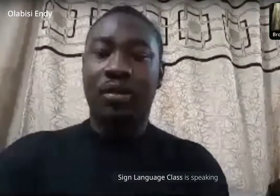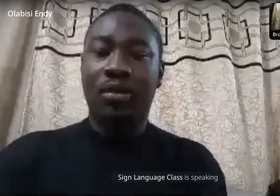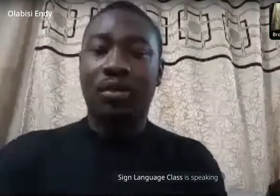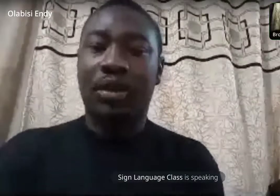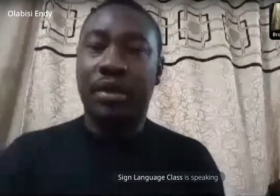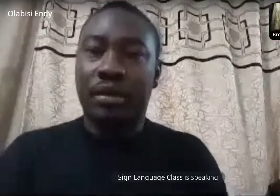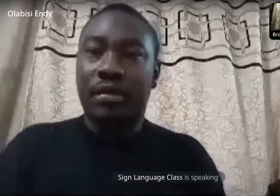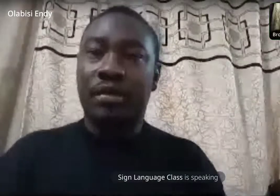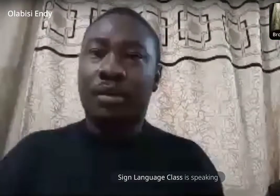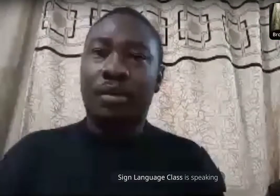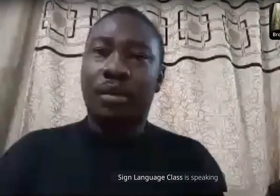Let's continue then.